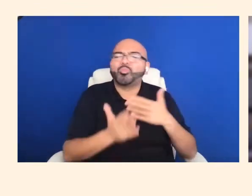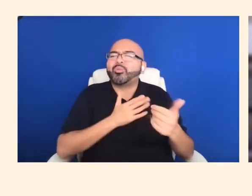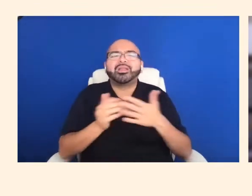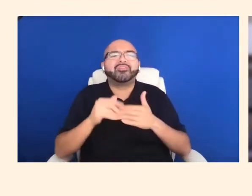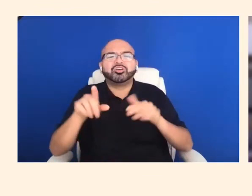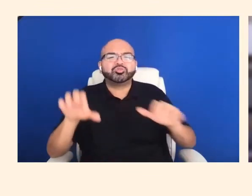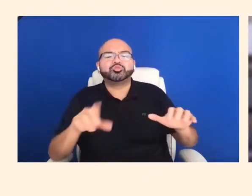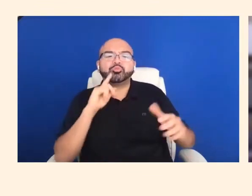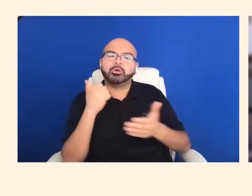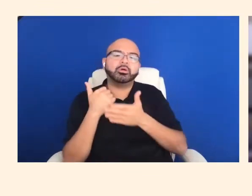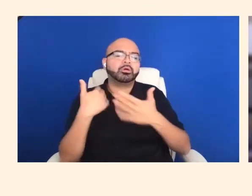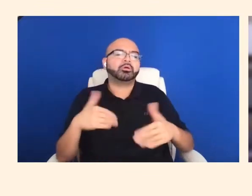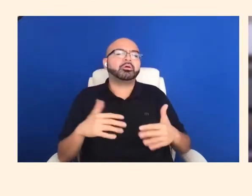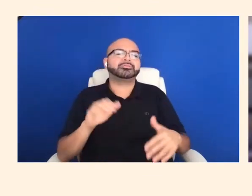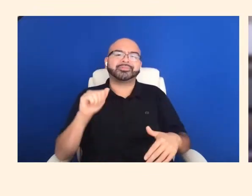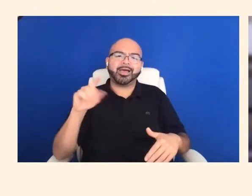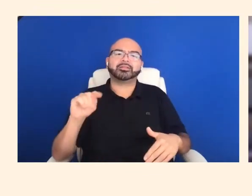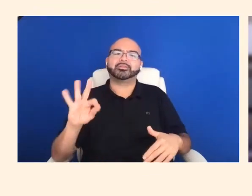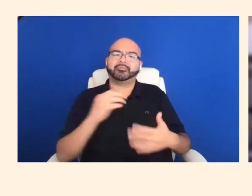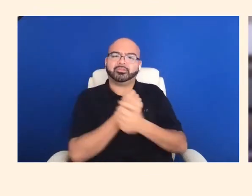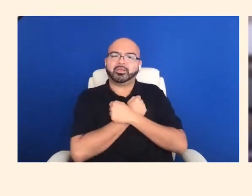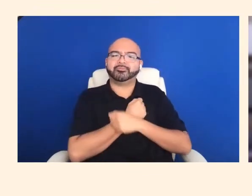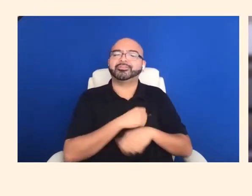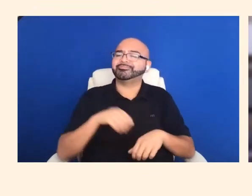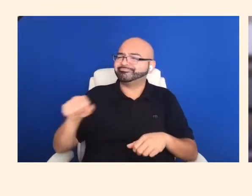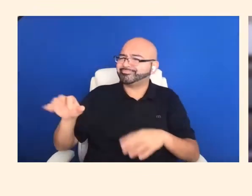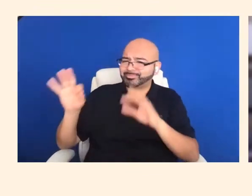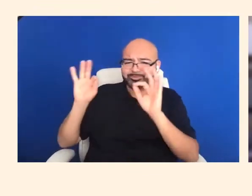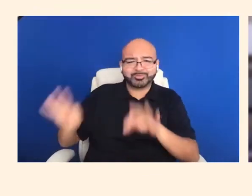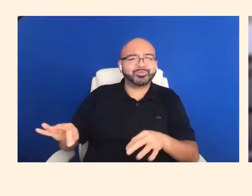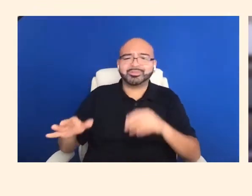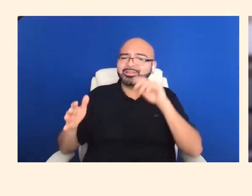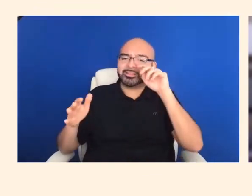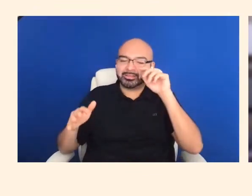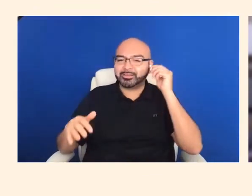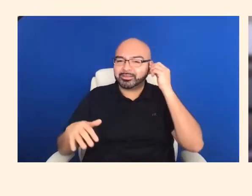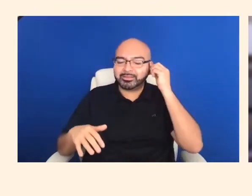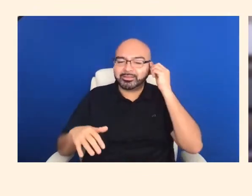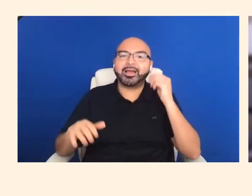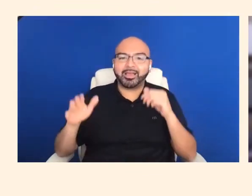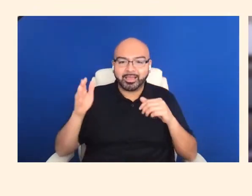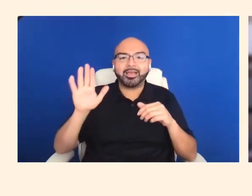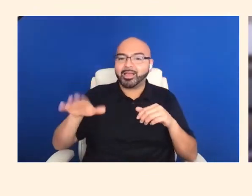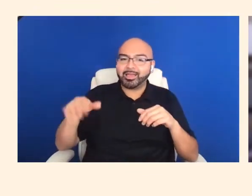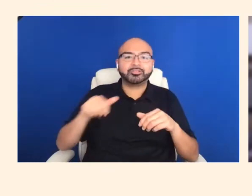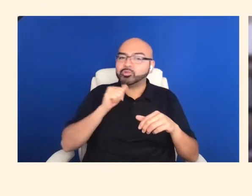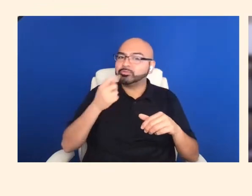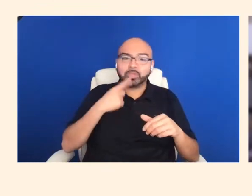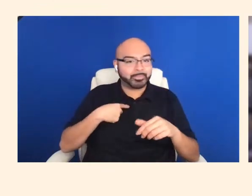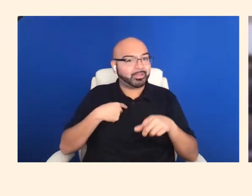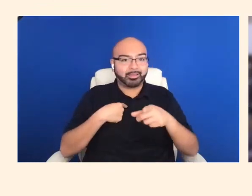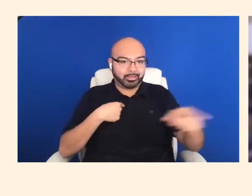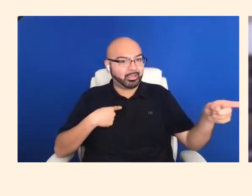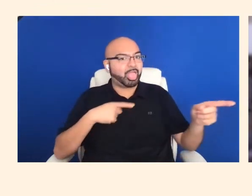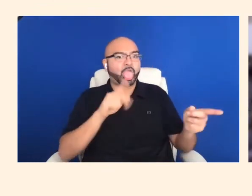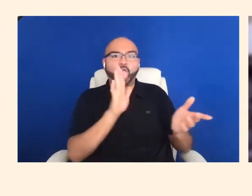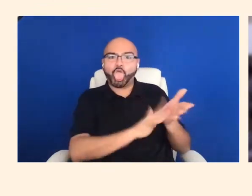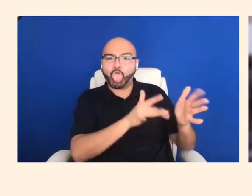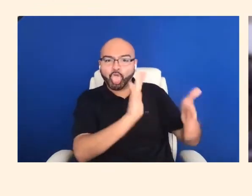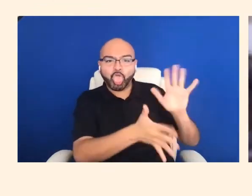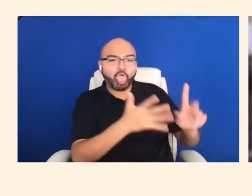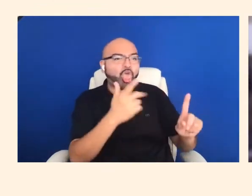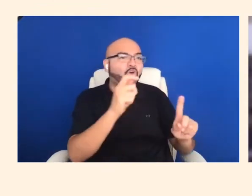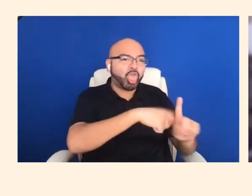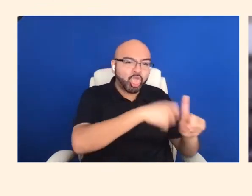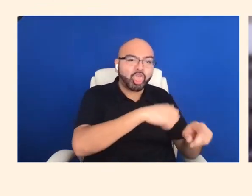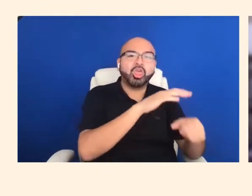And listen, don't tell us that they ain't in there treating you right, because baby, we'll be out there with our signs and our bullhorns and